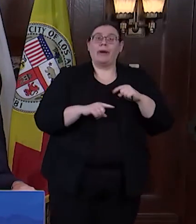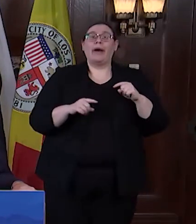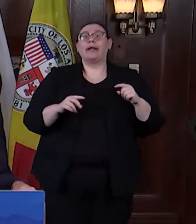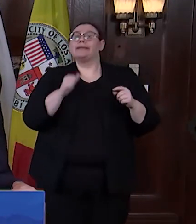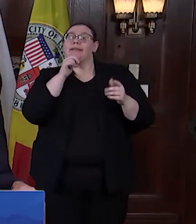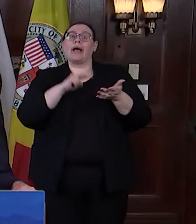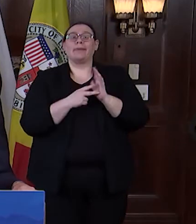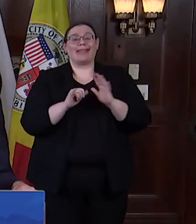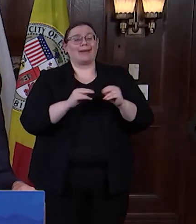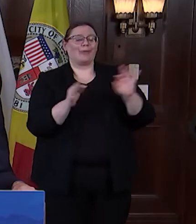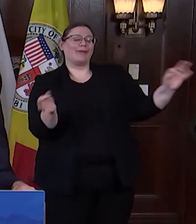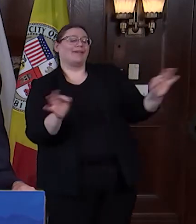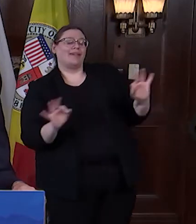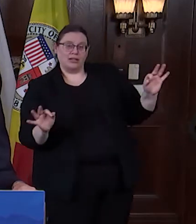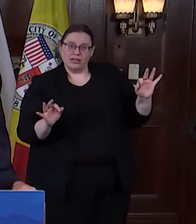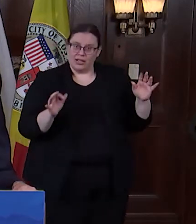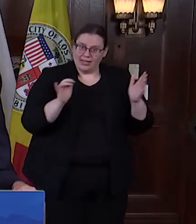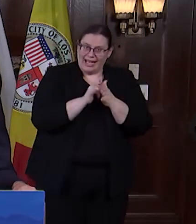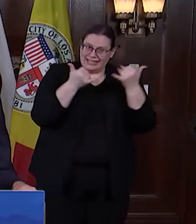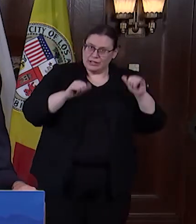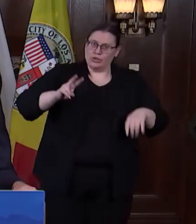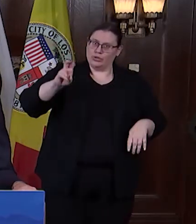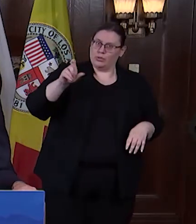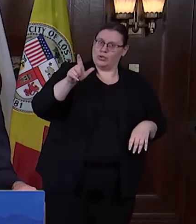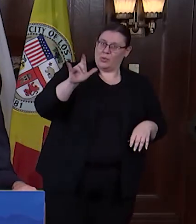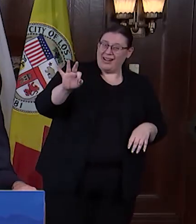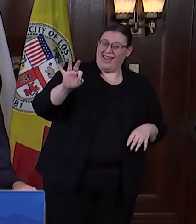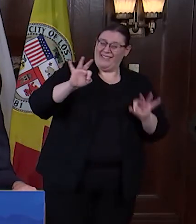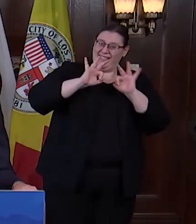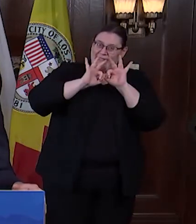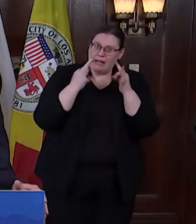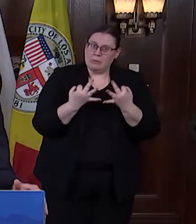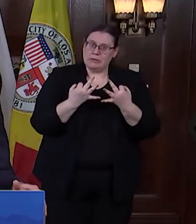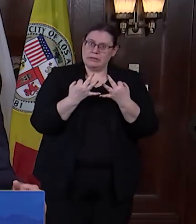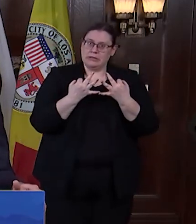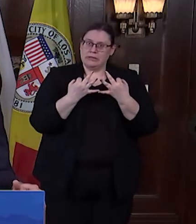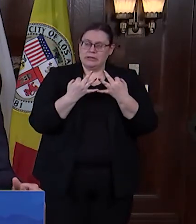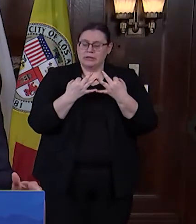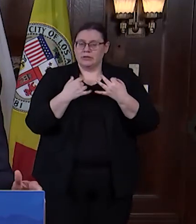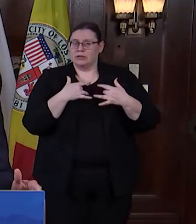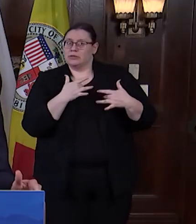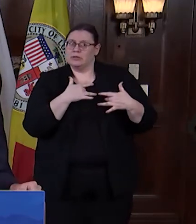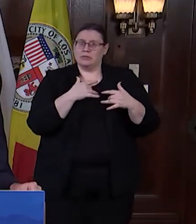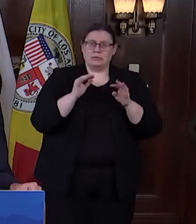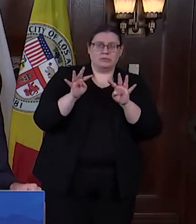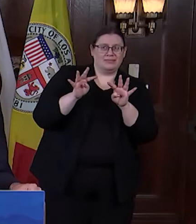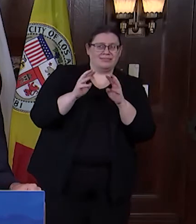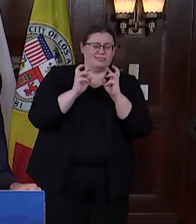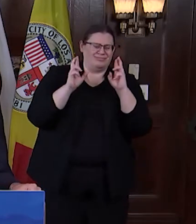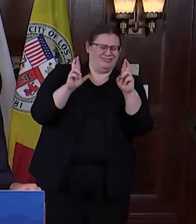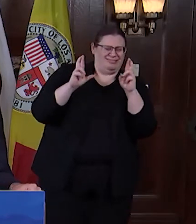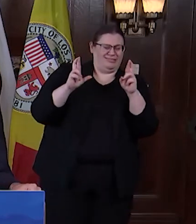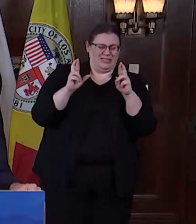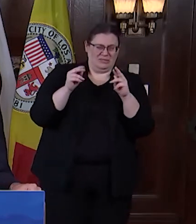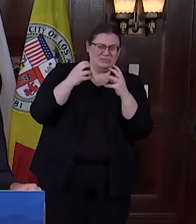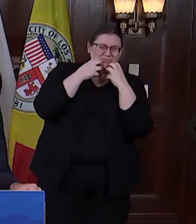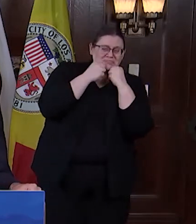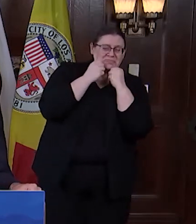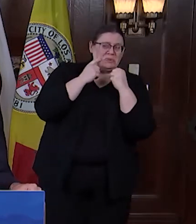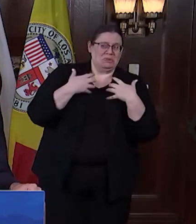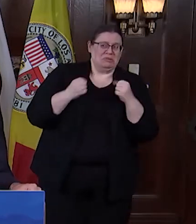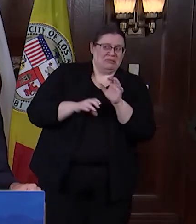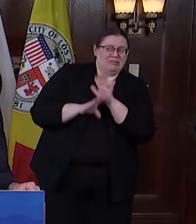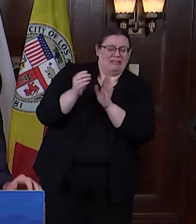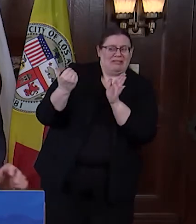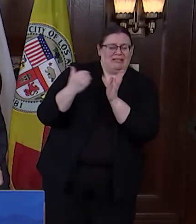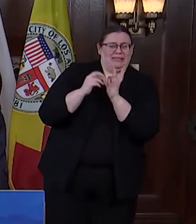number because that means 229 families are on pins and needles, hoping their loved ones get better, and our prayers are with